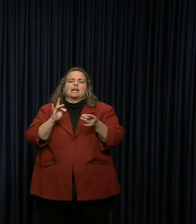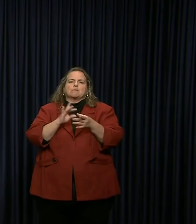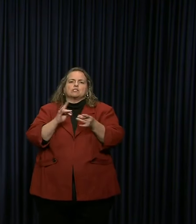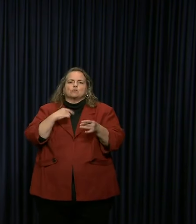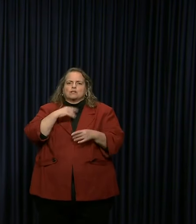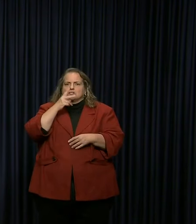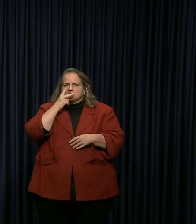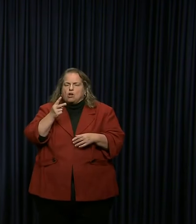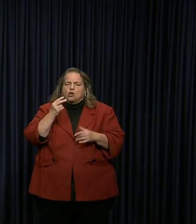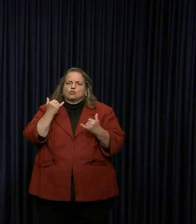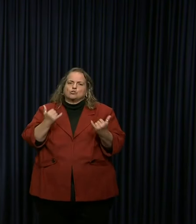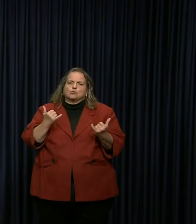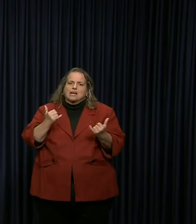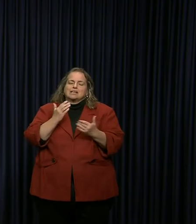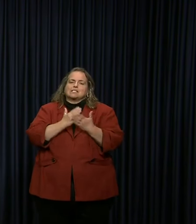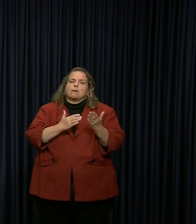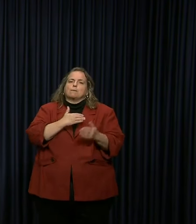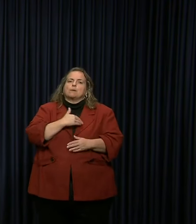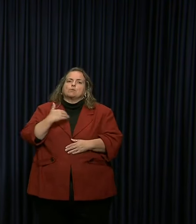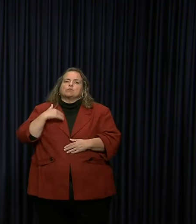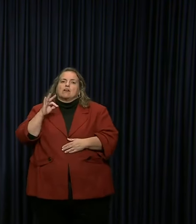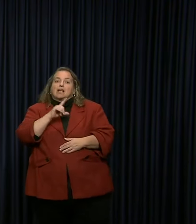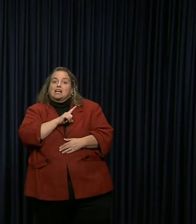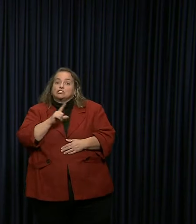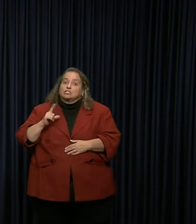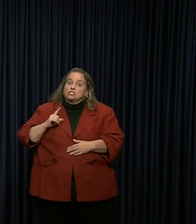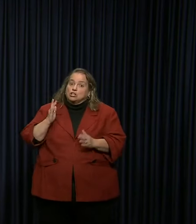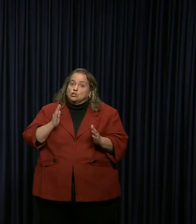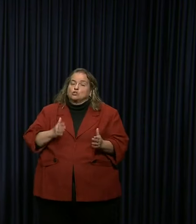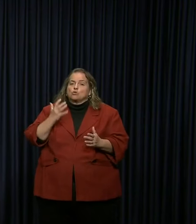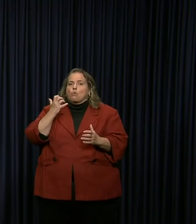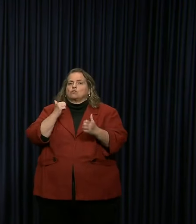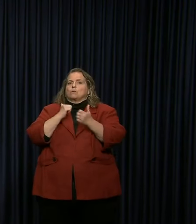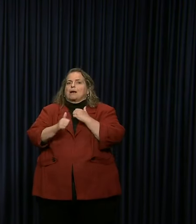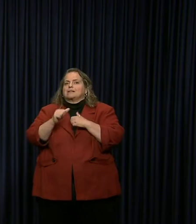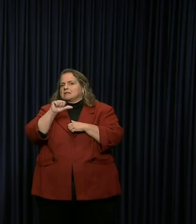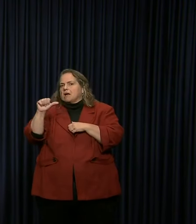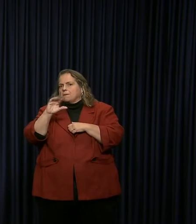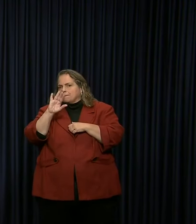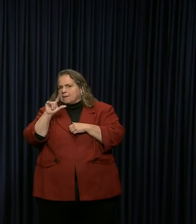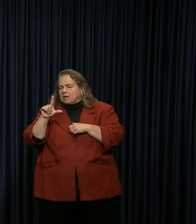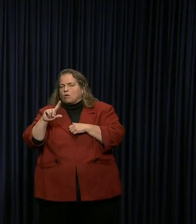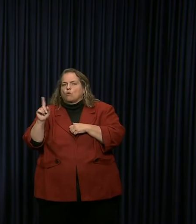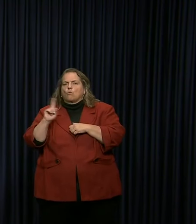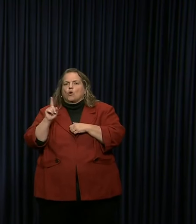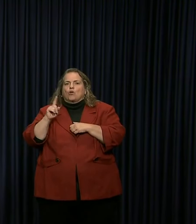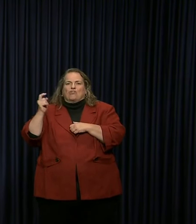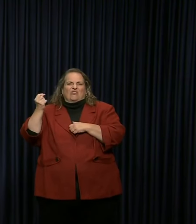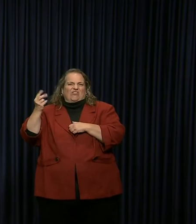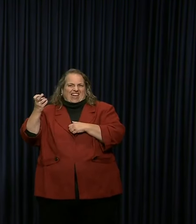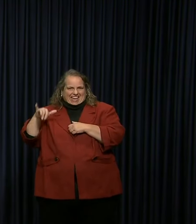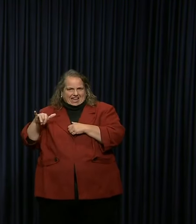today that certain members of the legislature want to pass a bill where they set